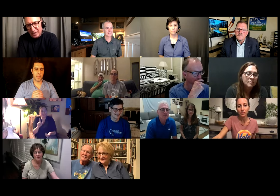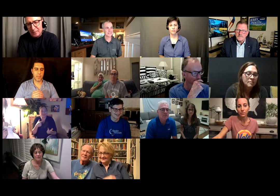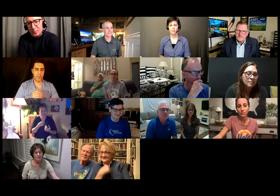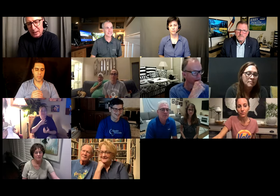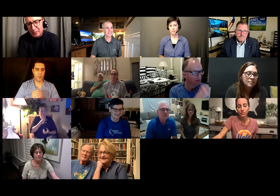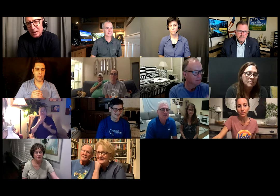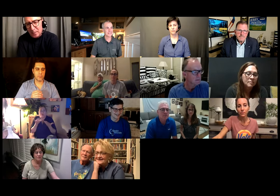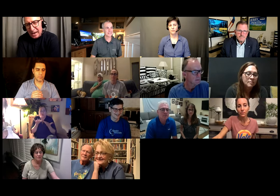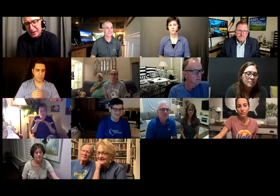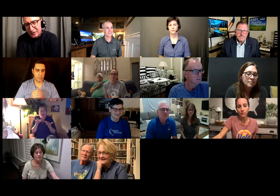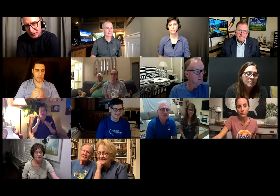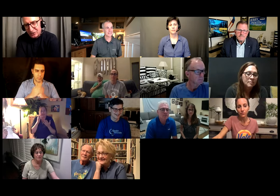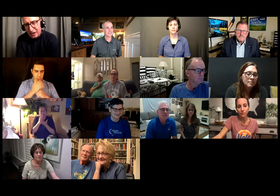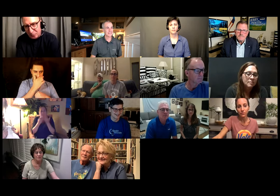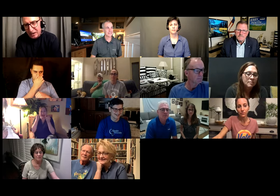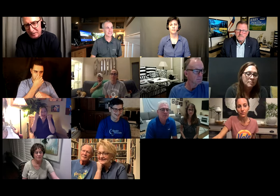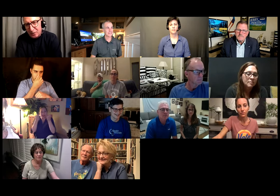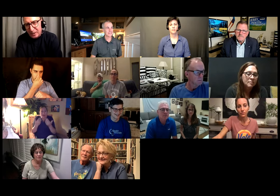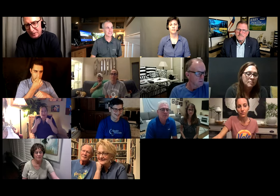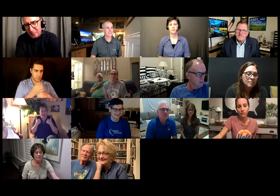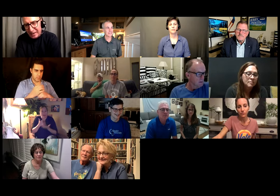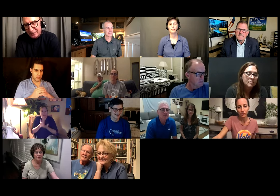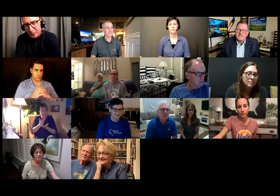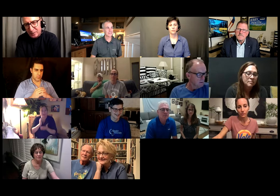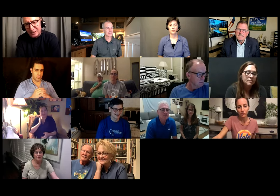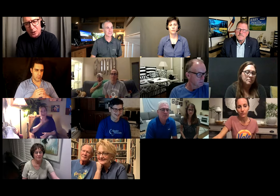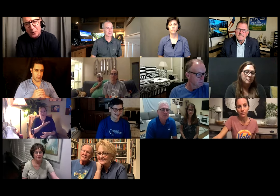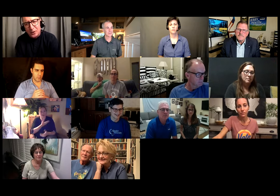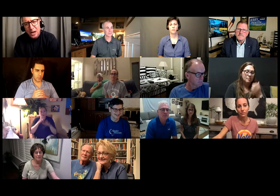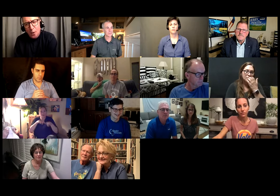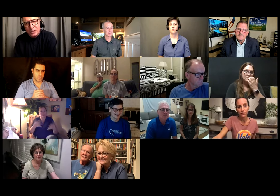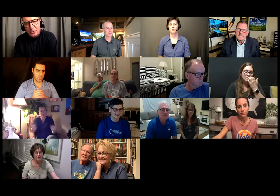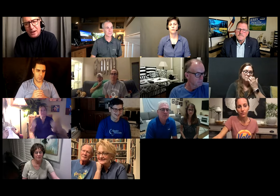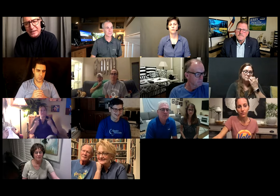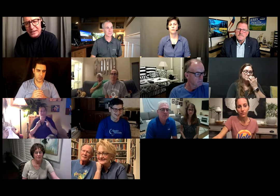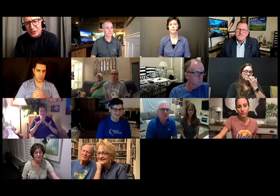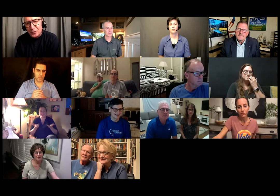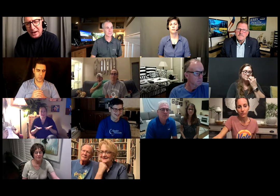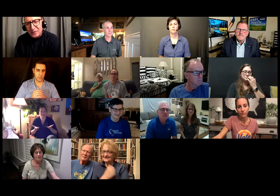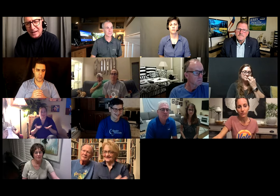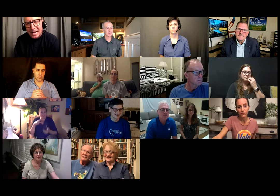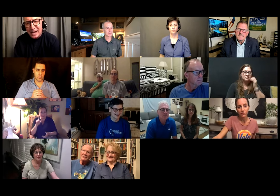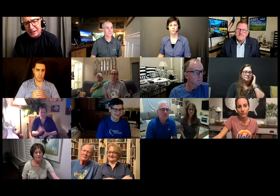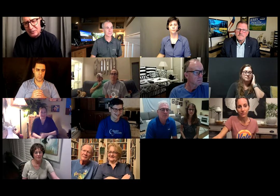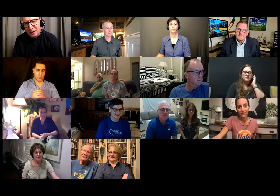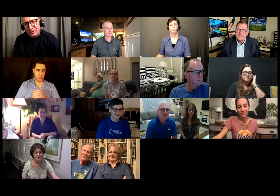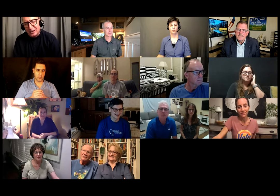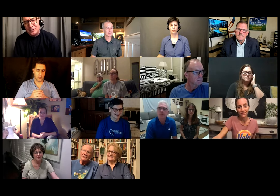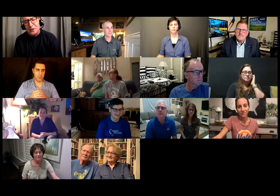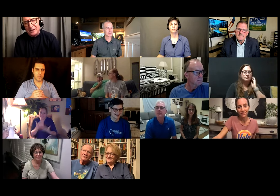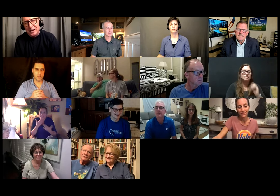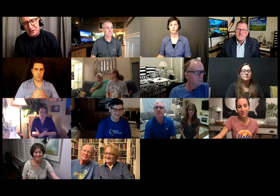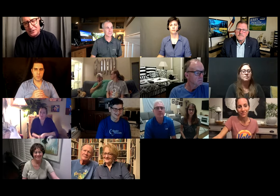and wanting them to be able to come back here, your child wanting her to be able to come back and live here in Pleasanton. So I wonder, what sort of ideas do you have to that end as far